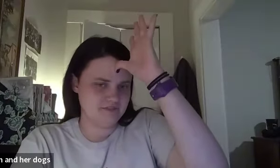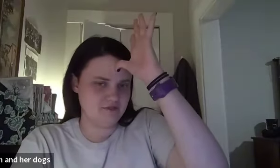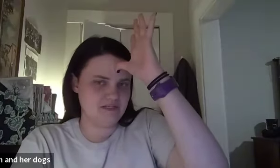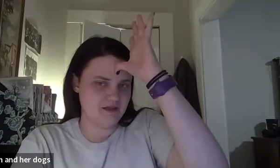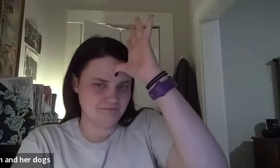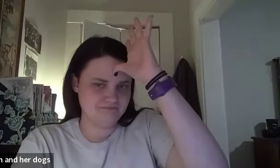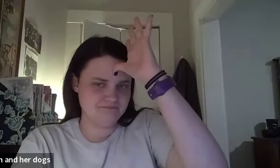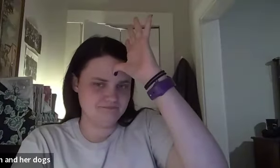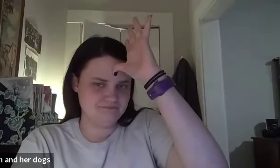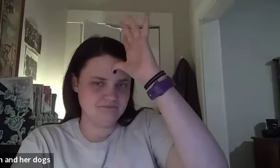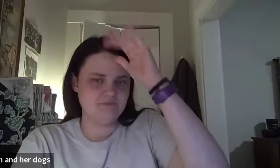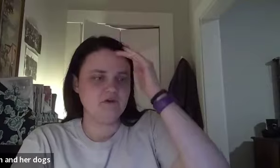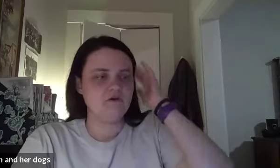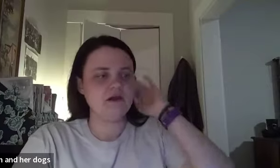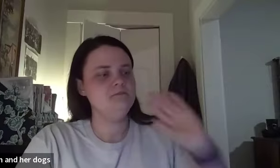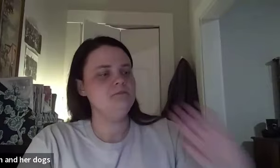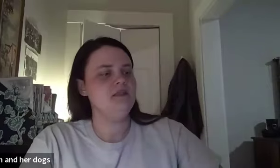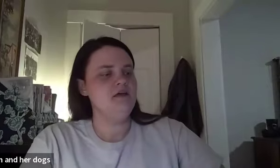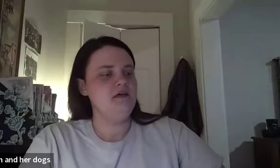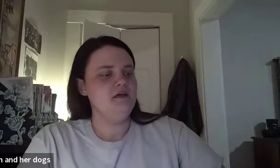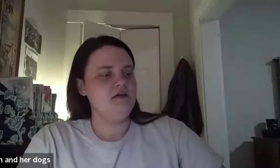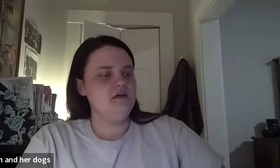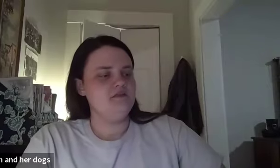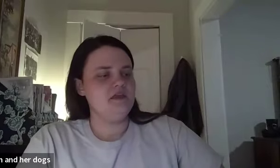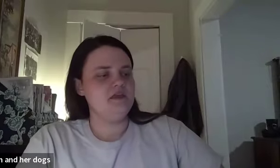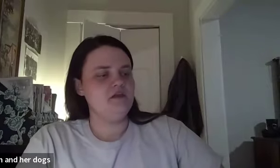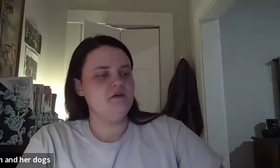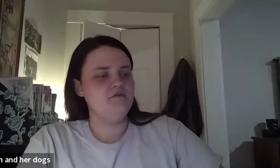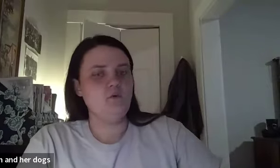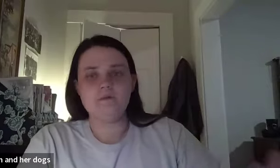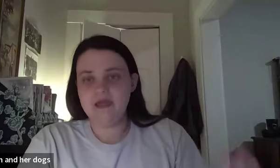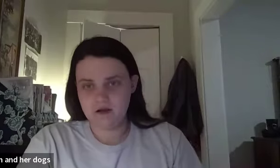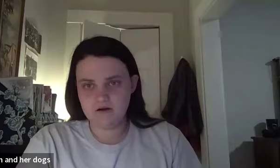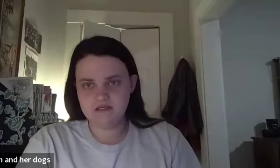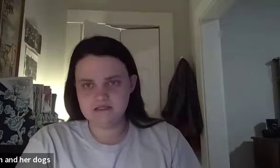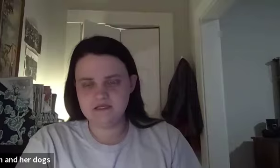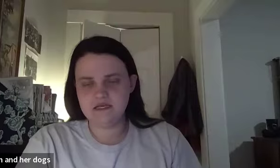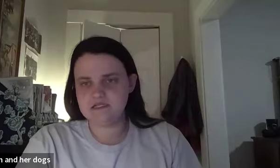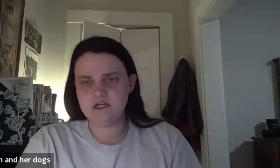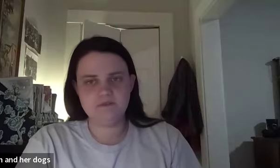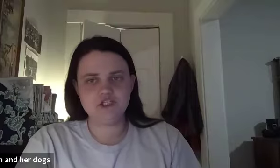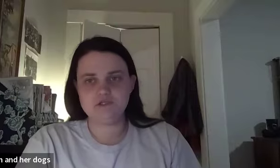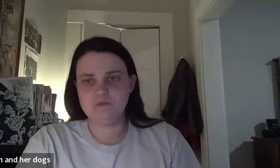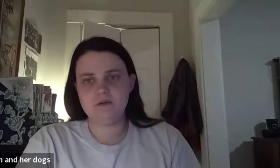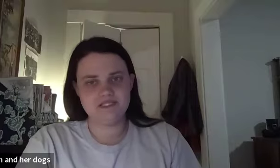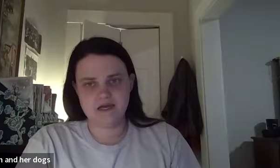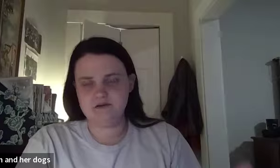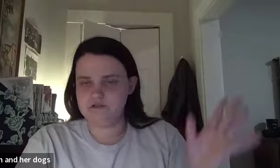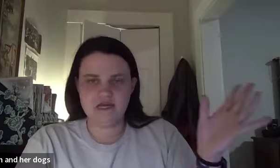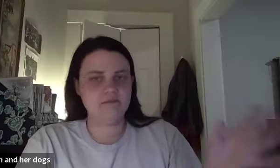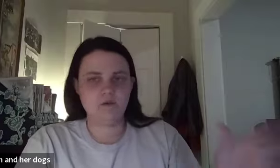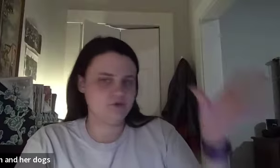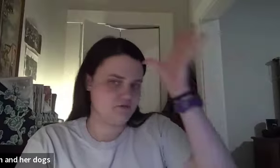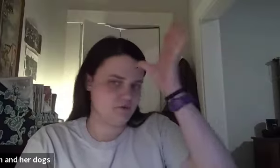So dad. All right. Then for parents, it's going to be just mom and dad, or dad and mom, whichever